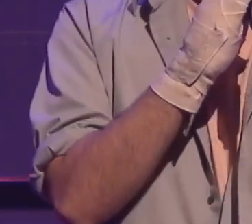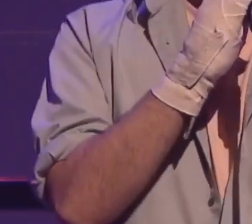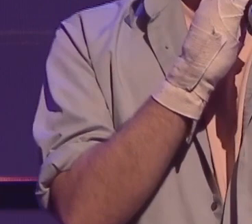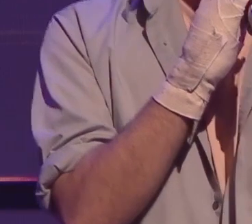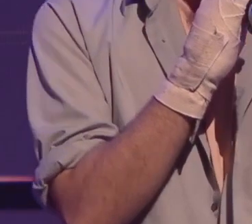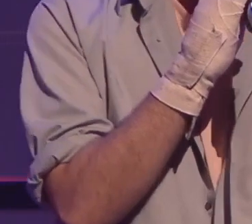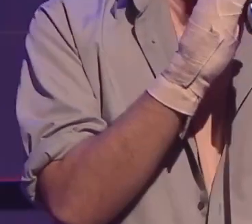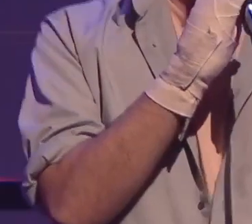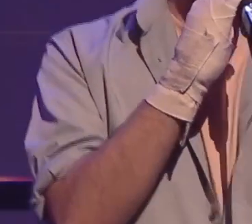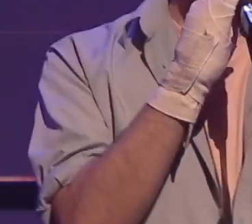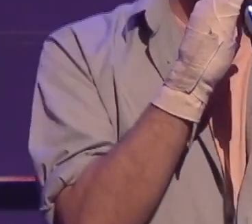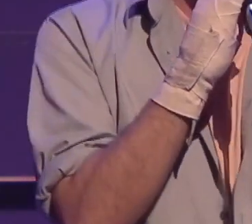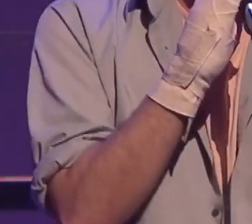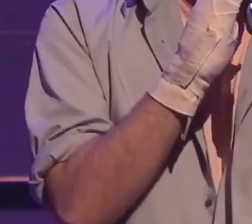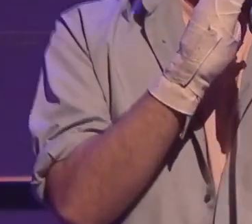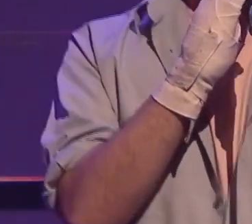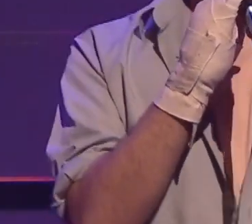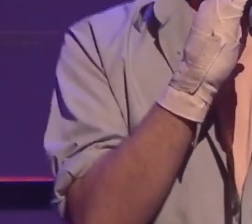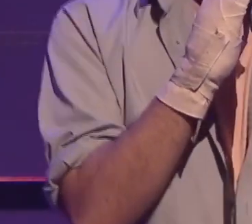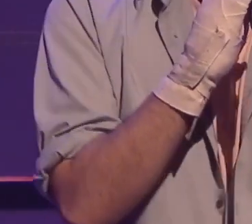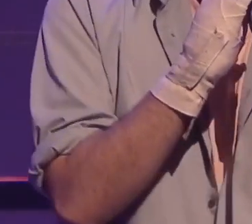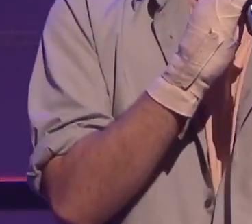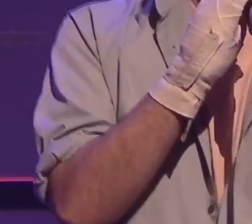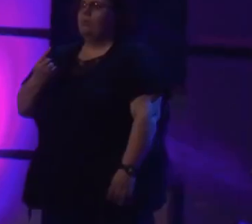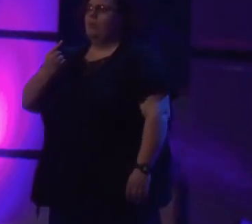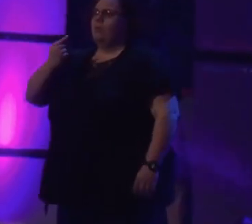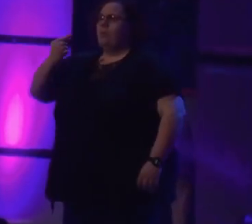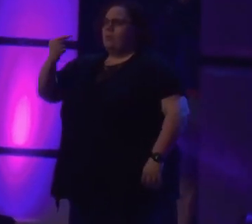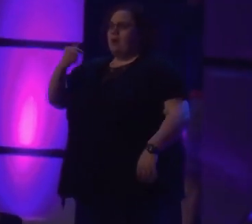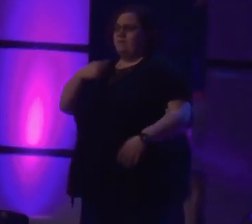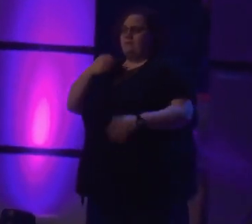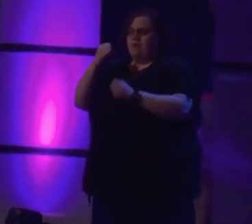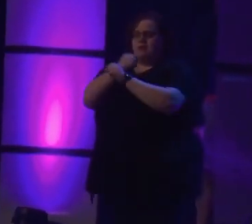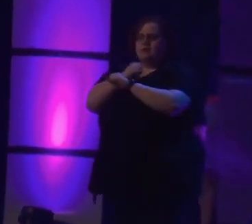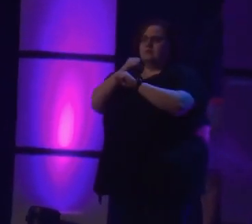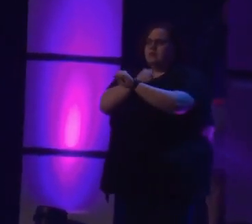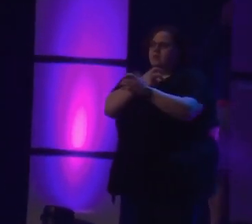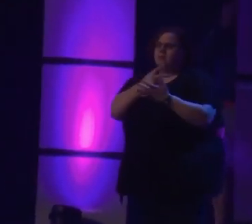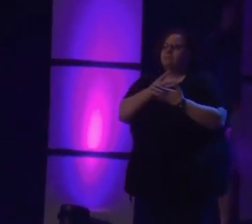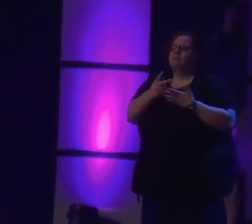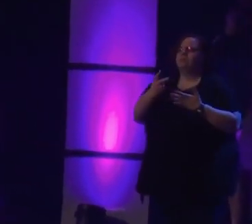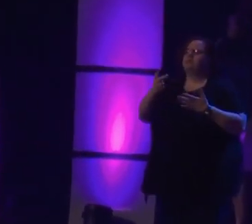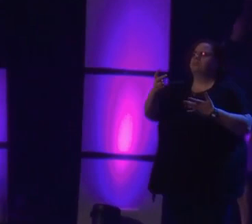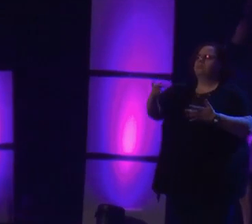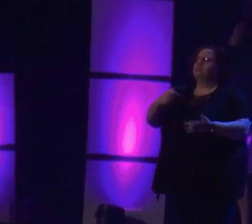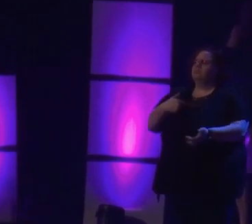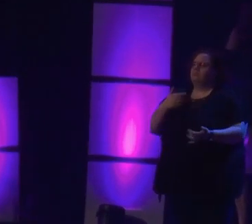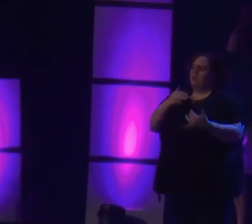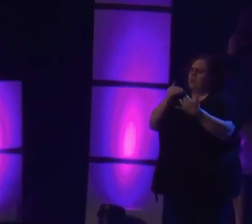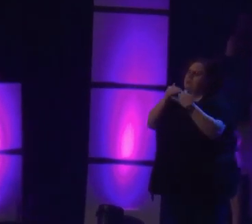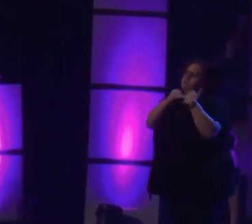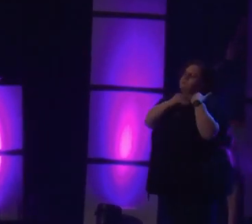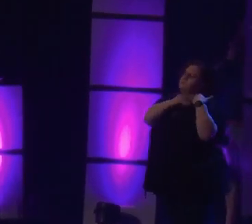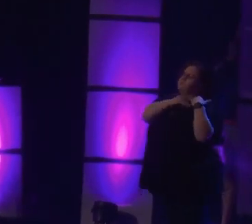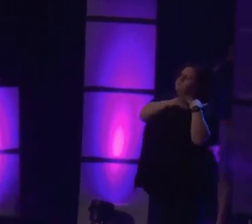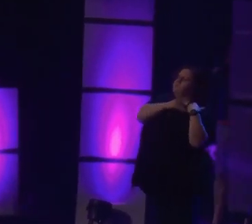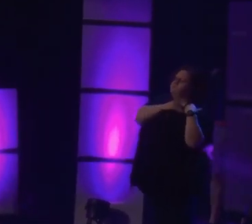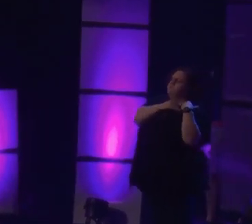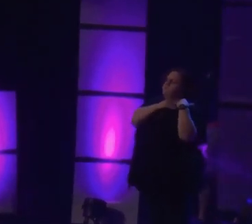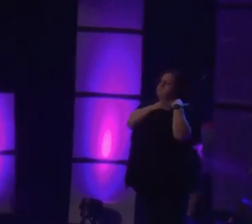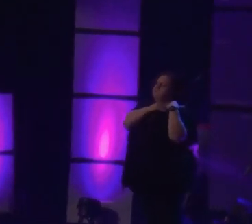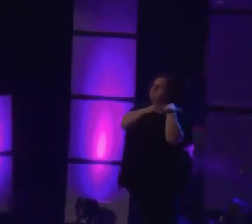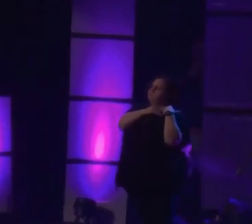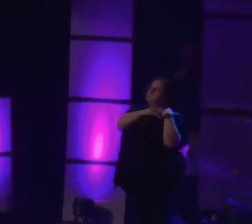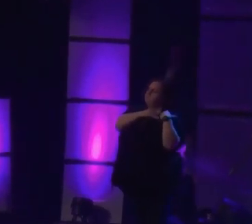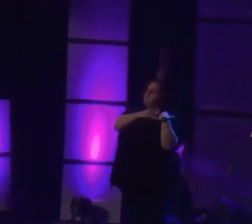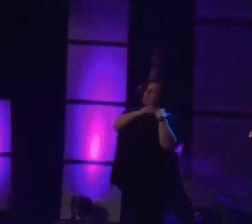If I don't let go, I'm fighting my own lost fight, grip tight on a heavy